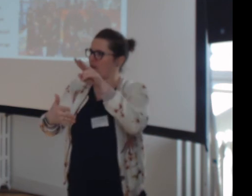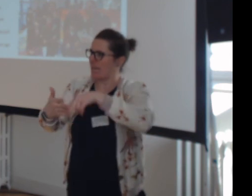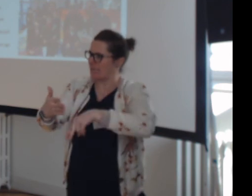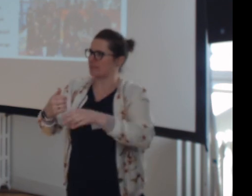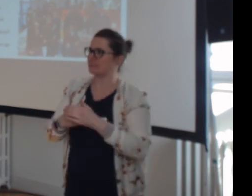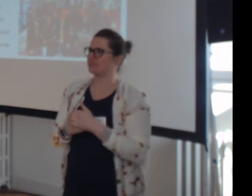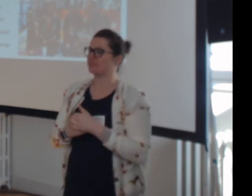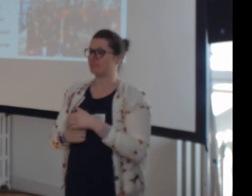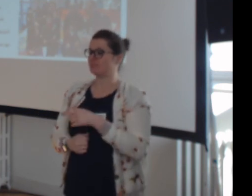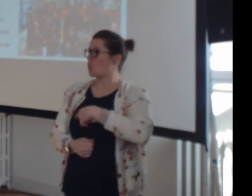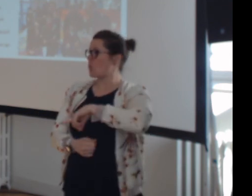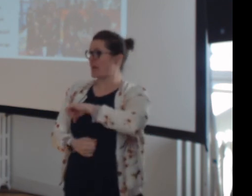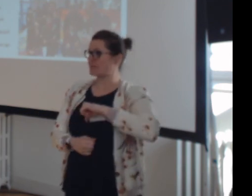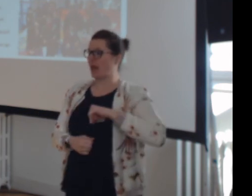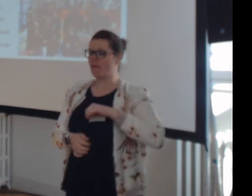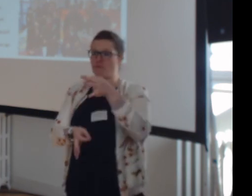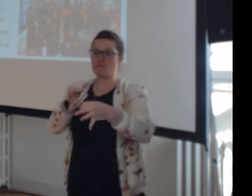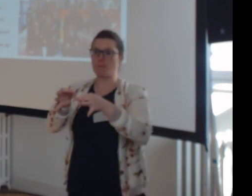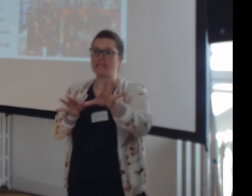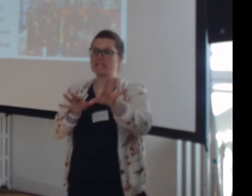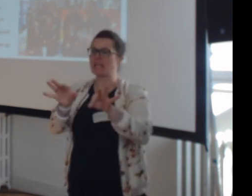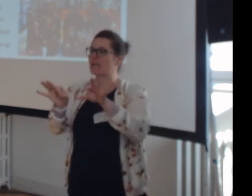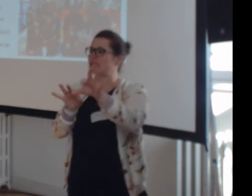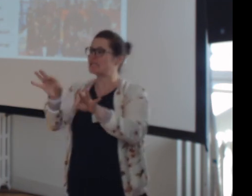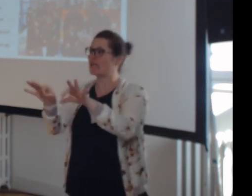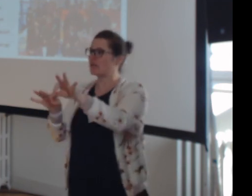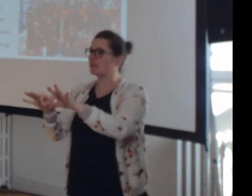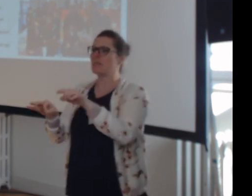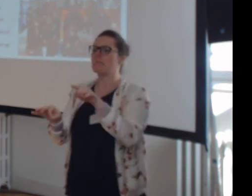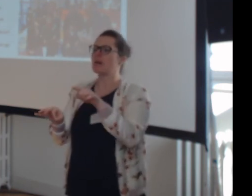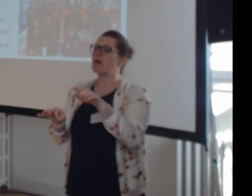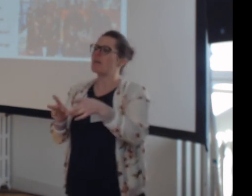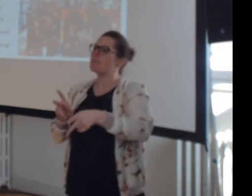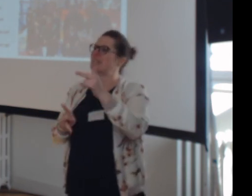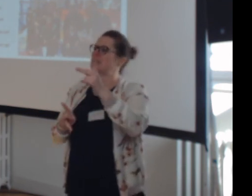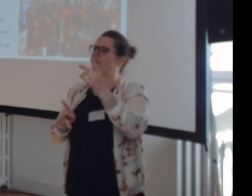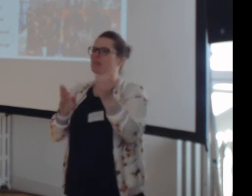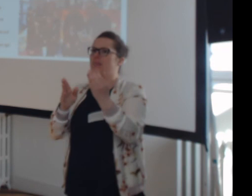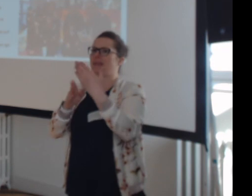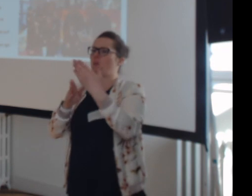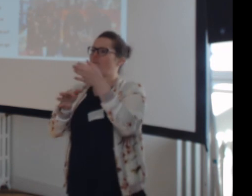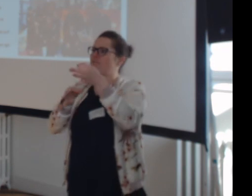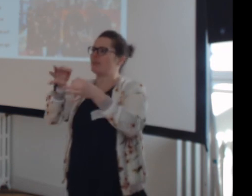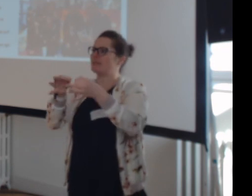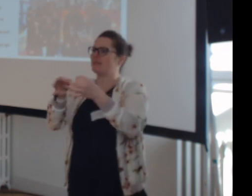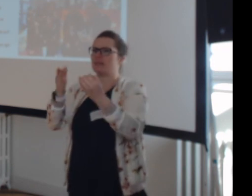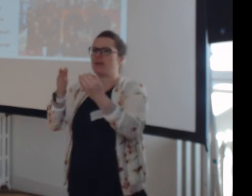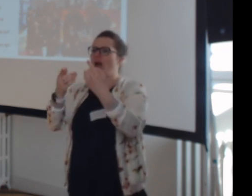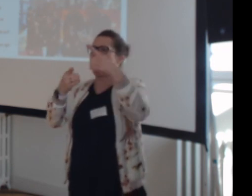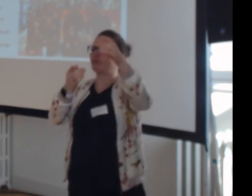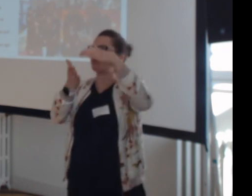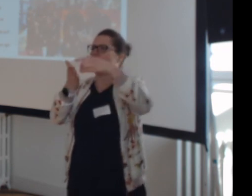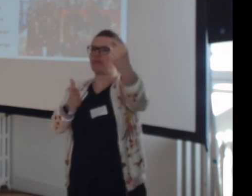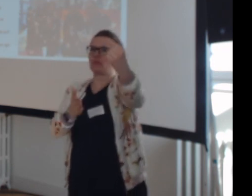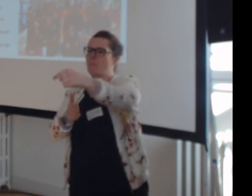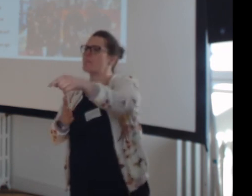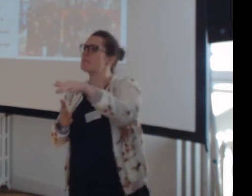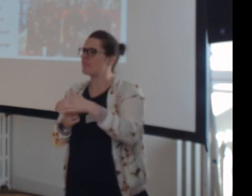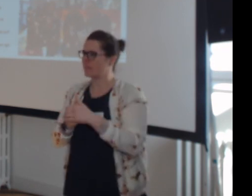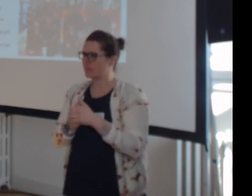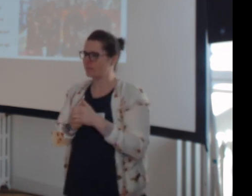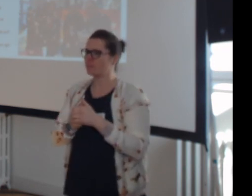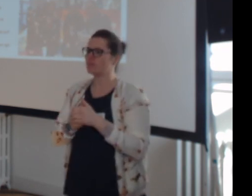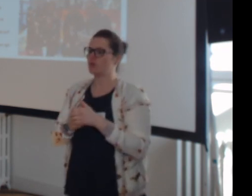we select for this project are mainly newcoming families. We try to send our